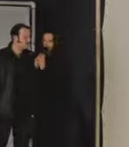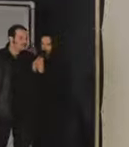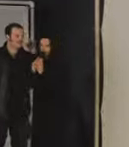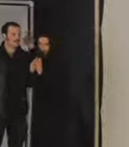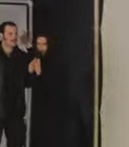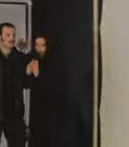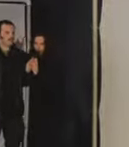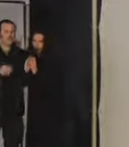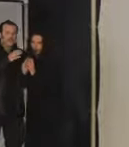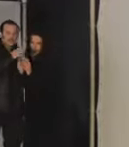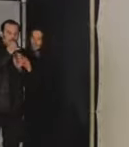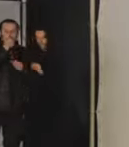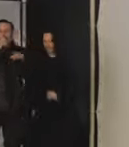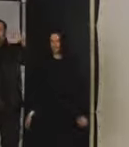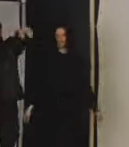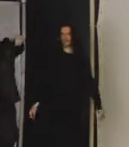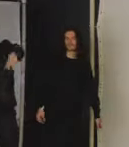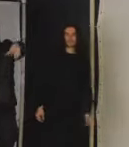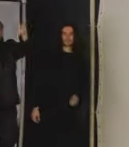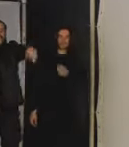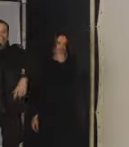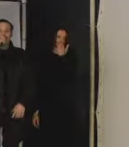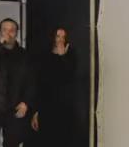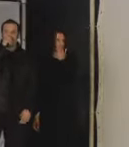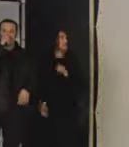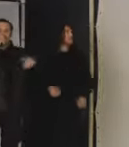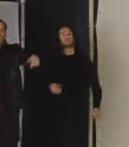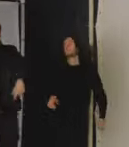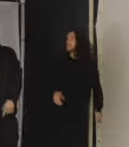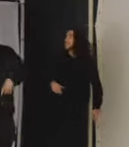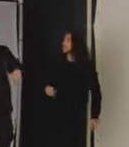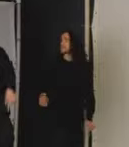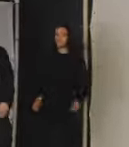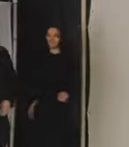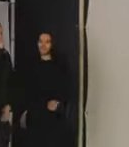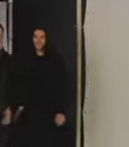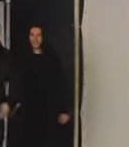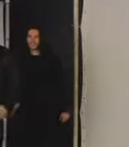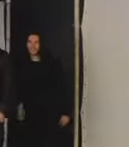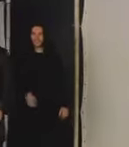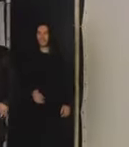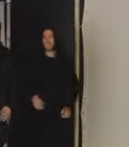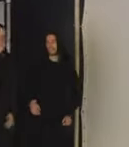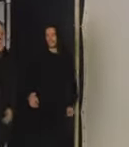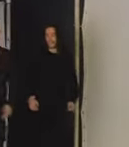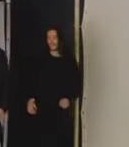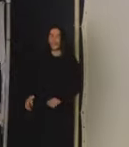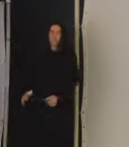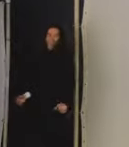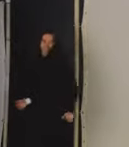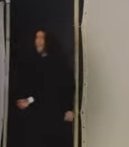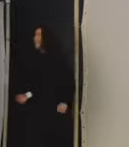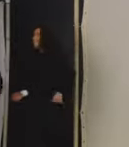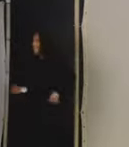You can think of when it's over. We're gonna show you the types of people in the world and how to ignore them if you need to. Check it out.